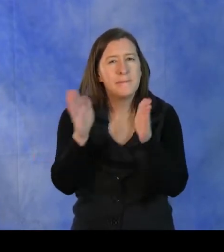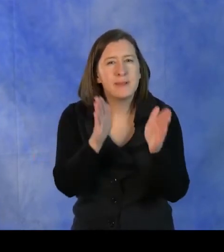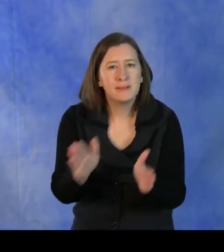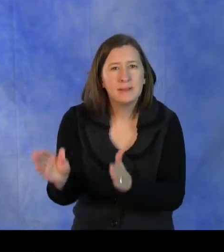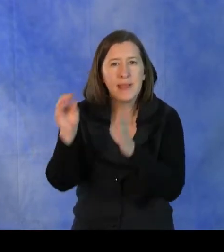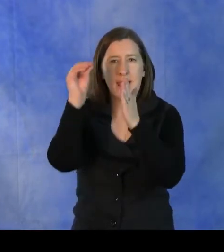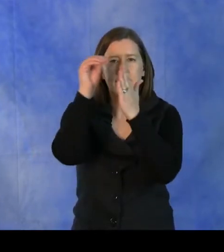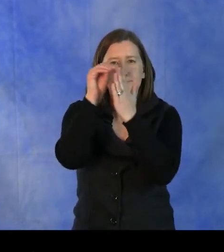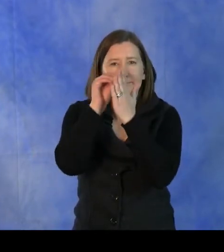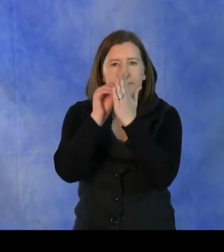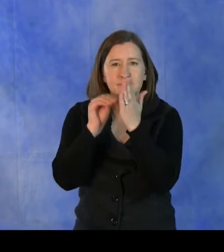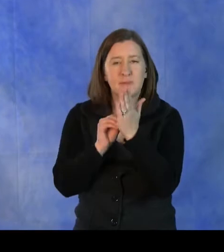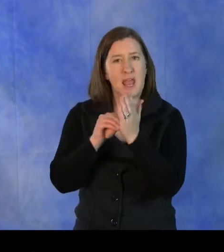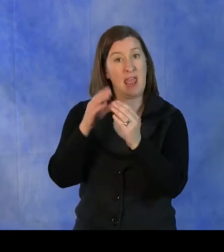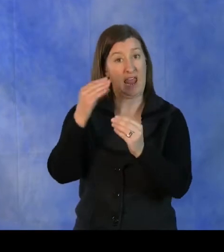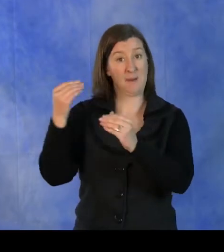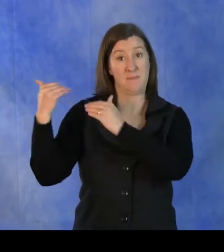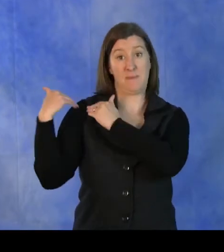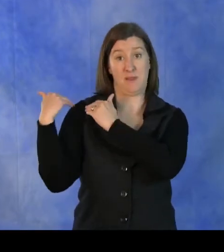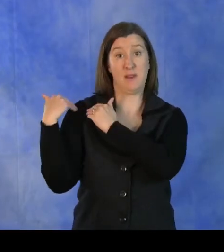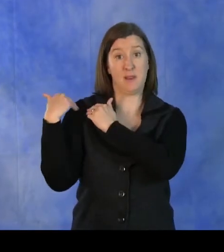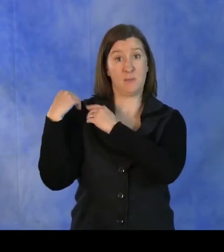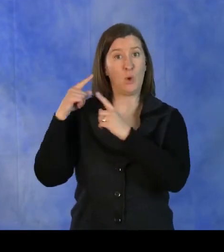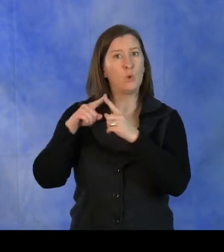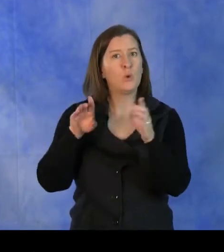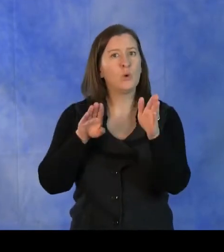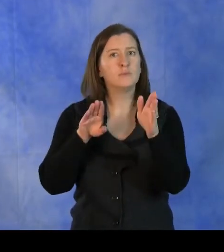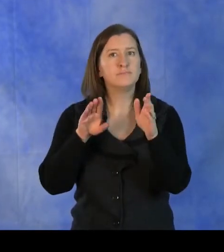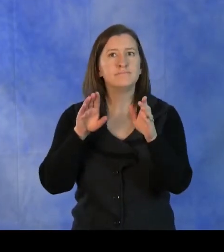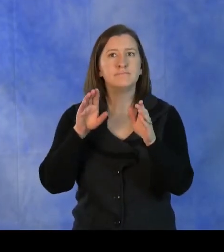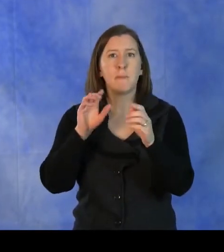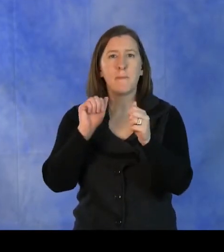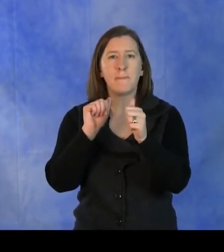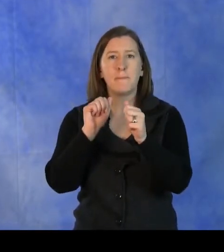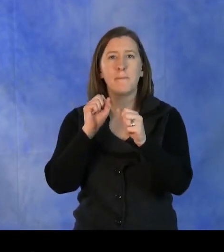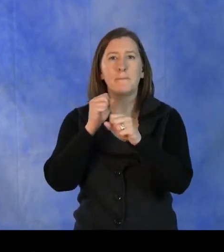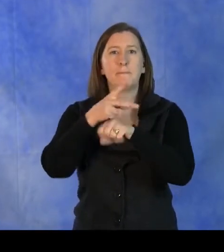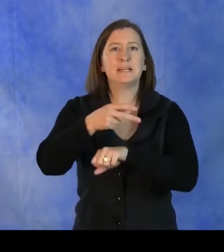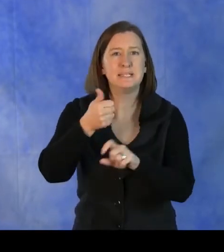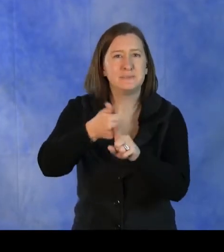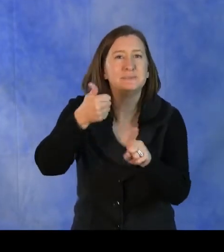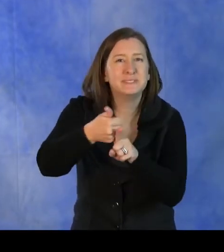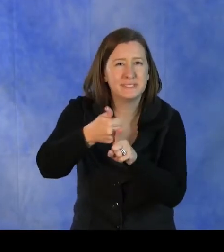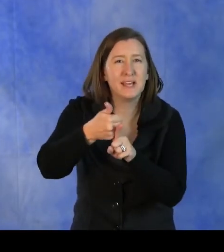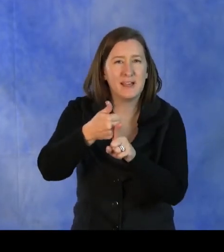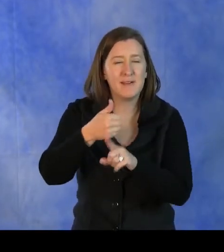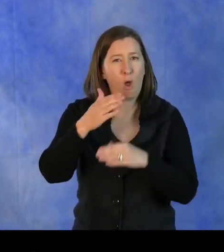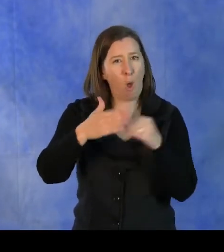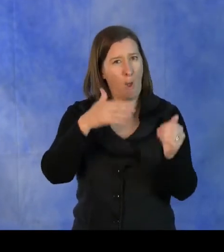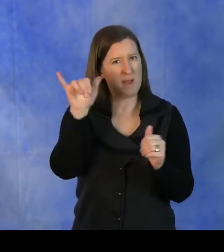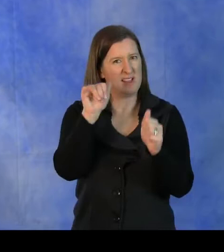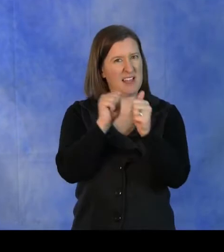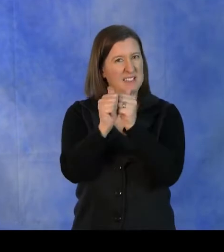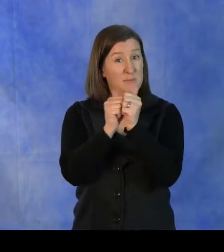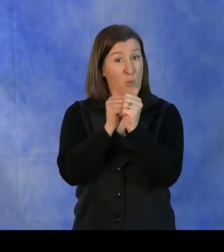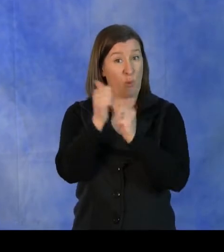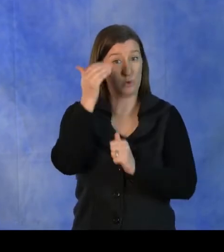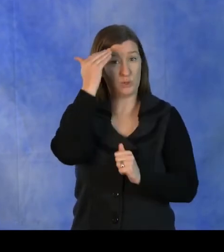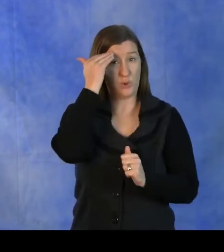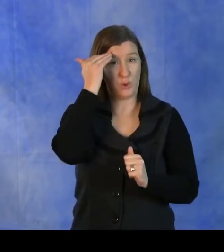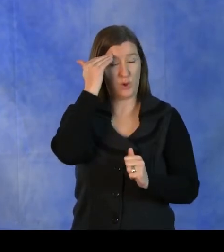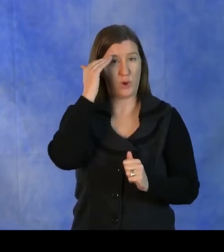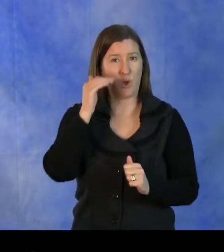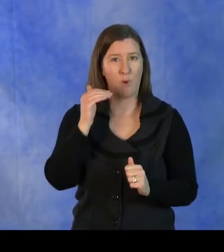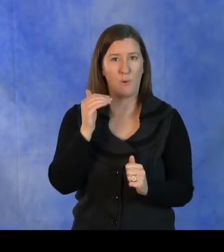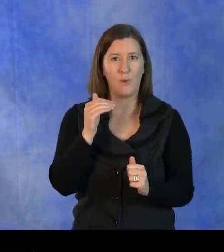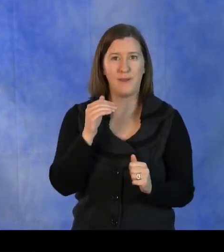That can help a student be prepared and document that information, and that's accountability as well. It's